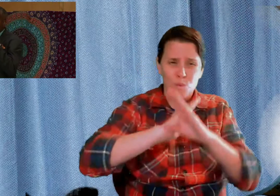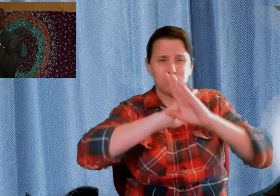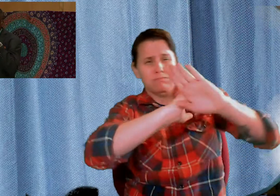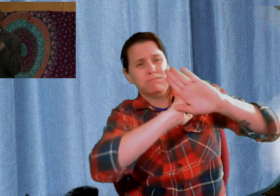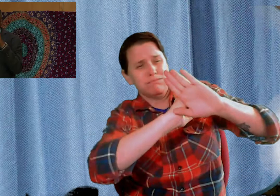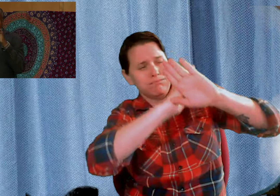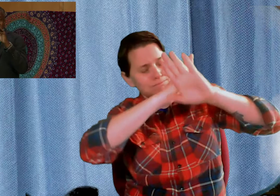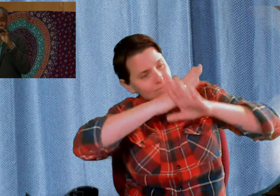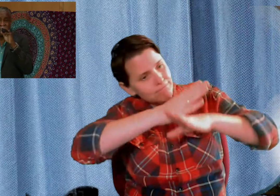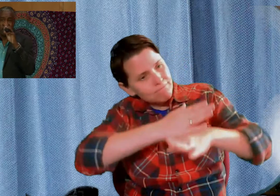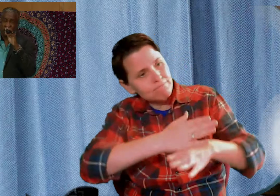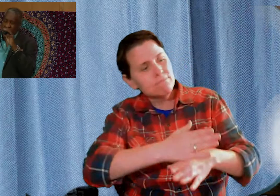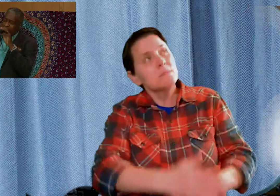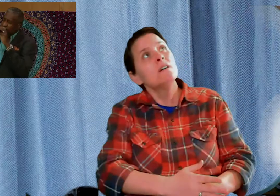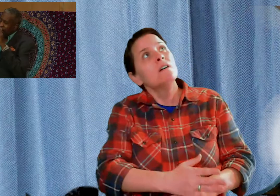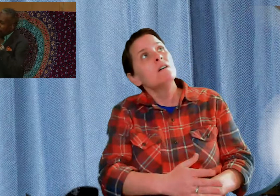defenses.